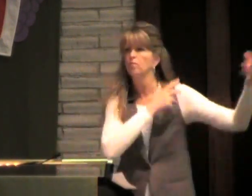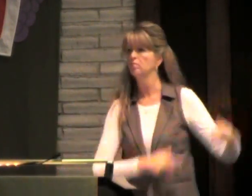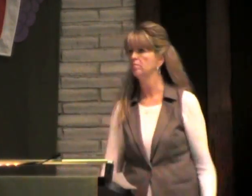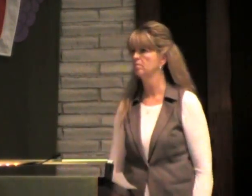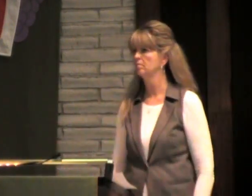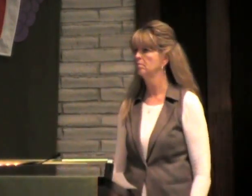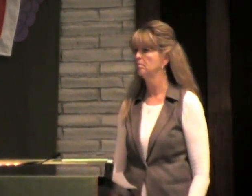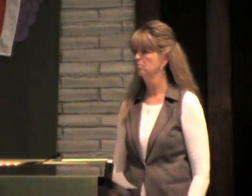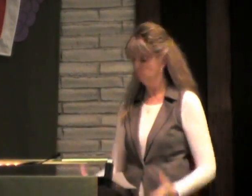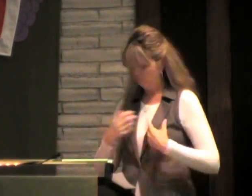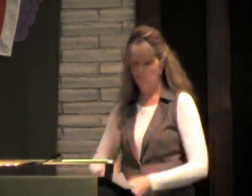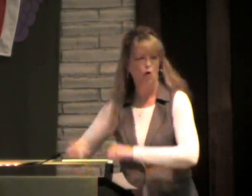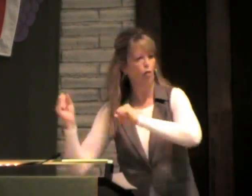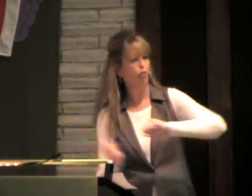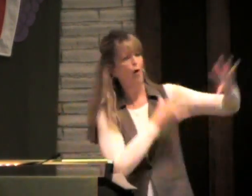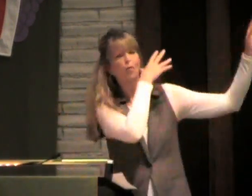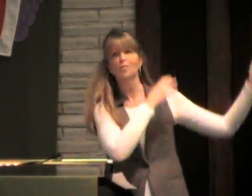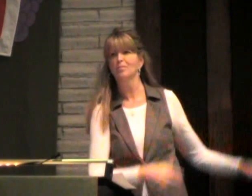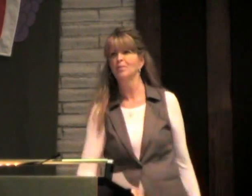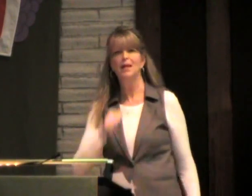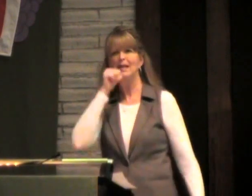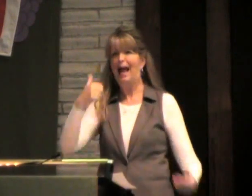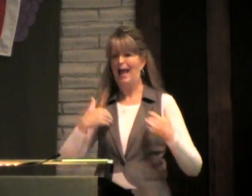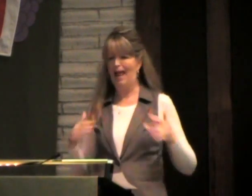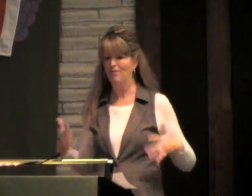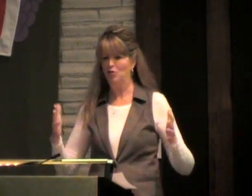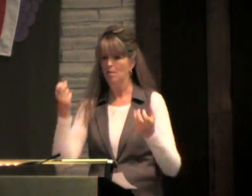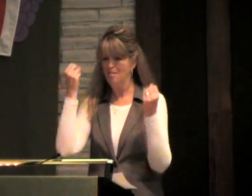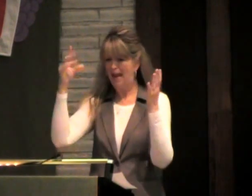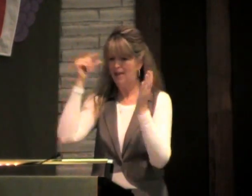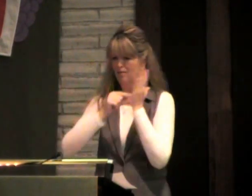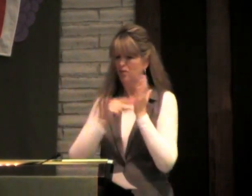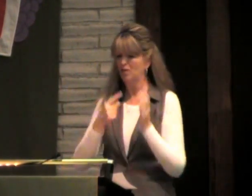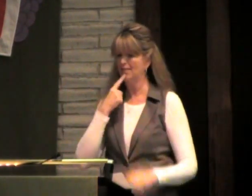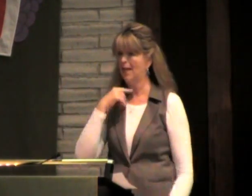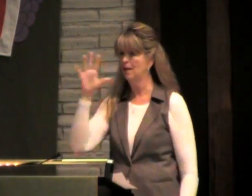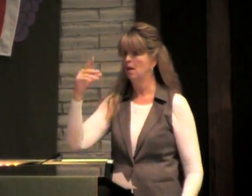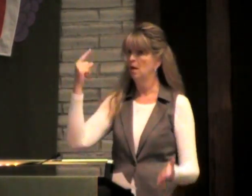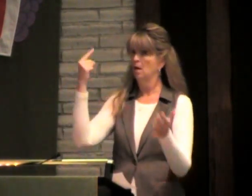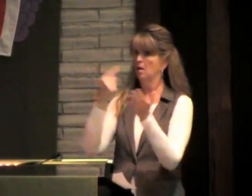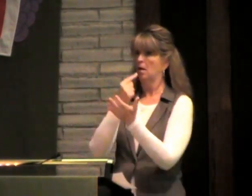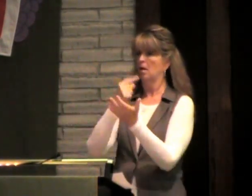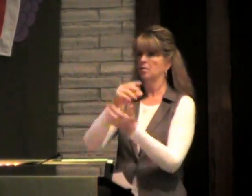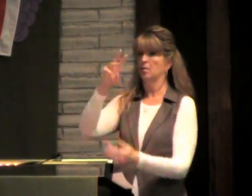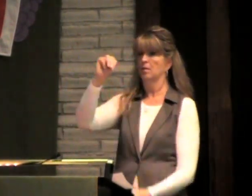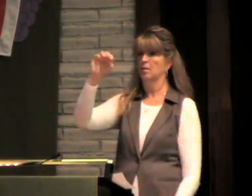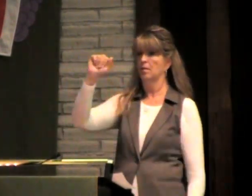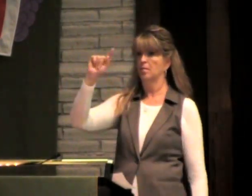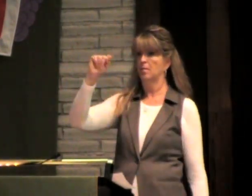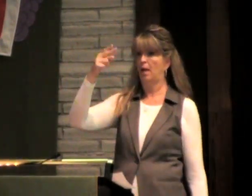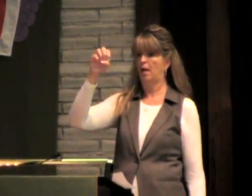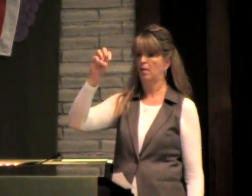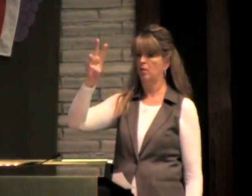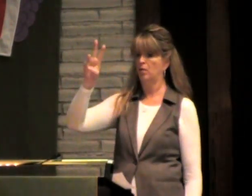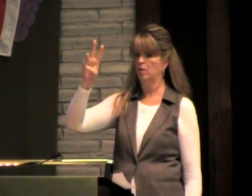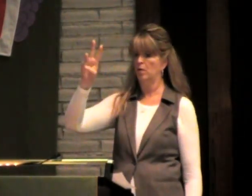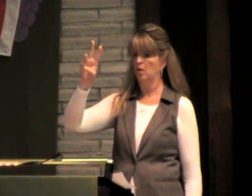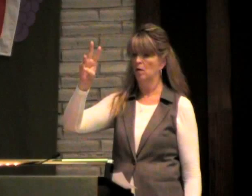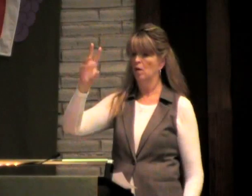that I should be able to just get rid of my anxiety, just throw it away, and not be anxious about anything. In Matthew,